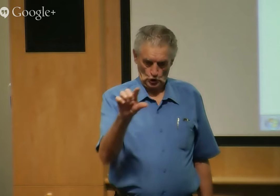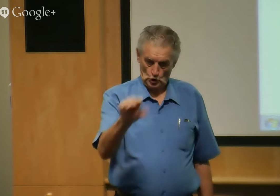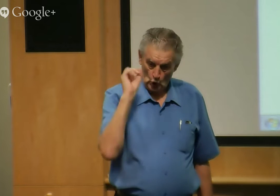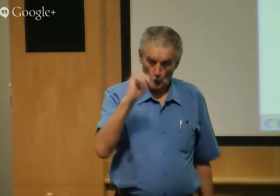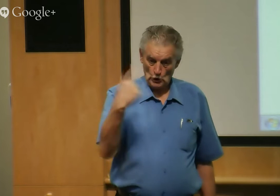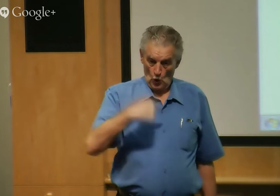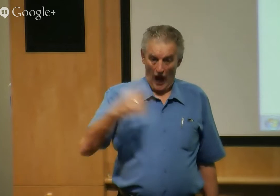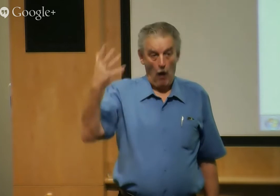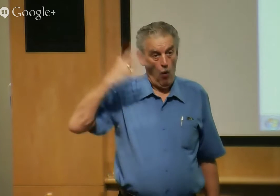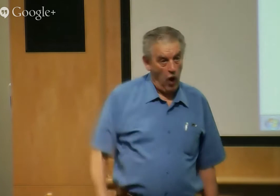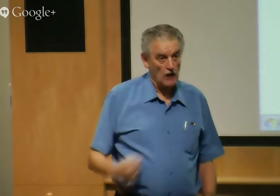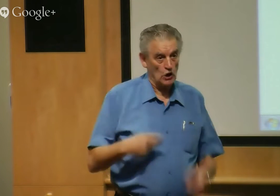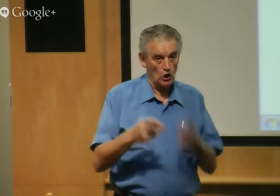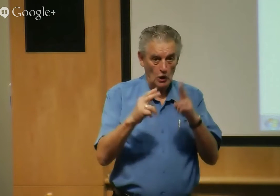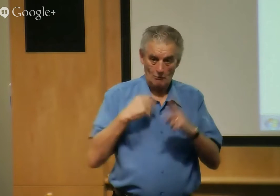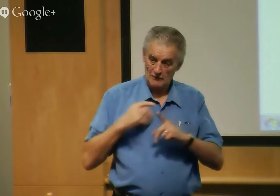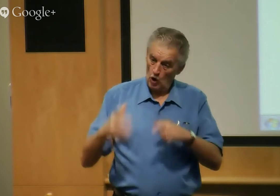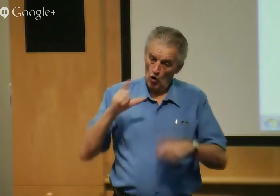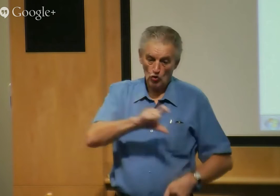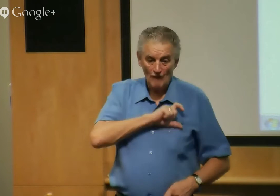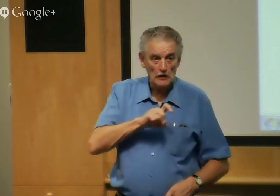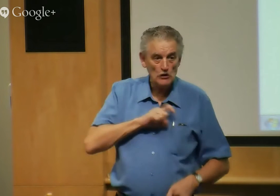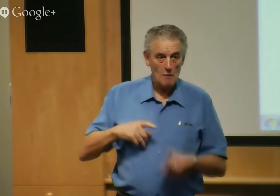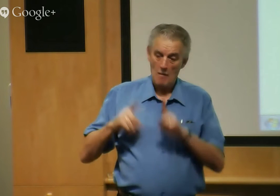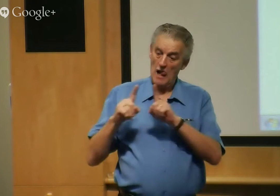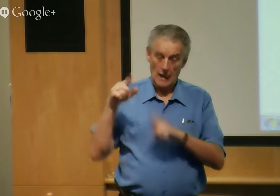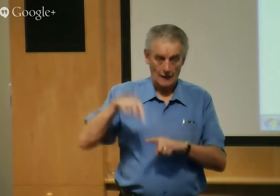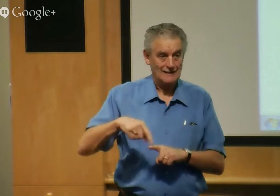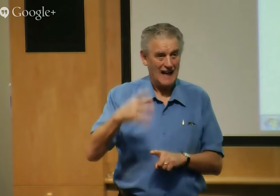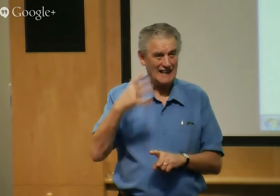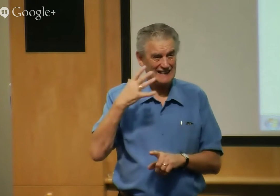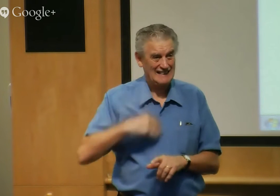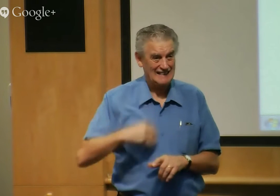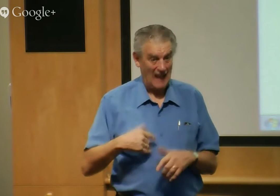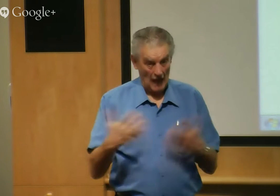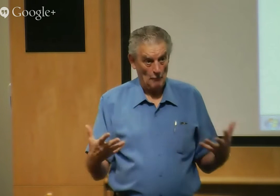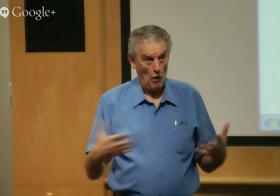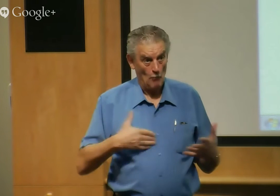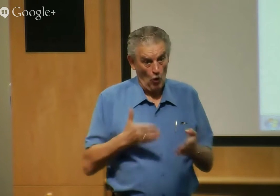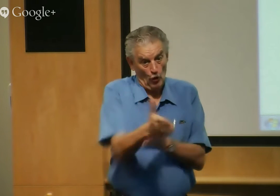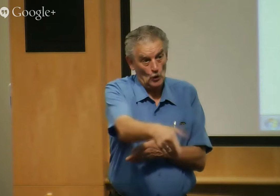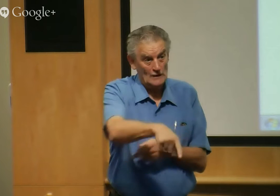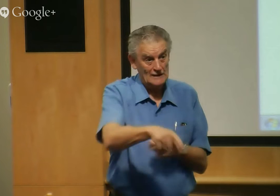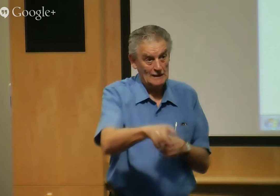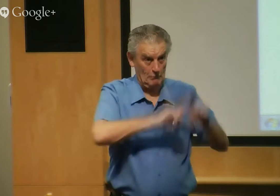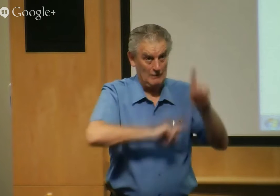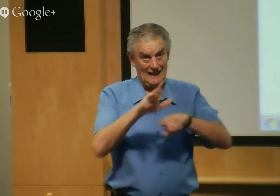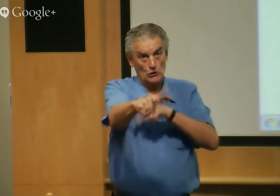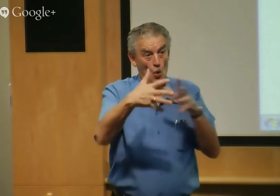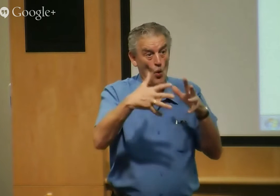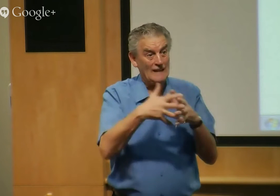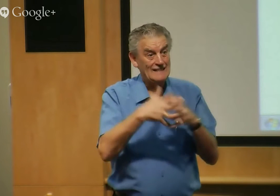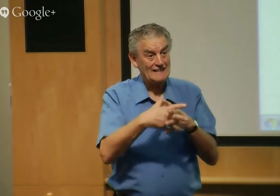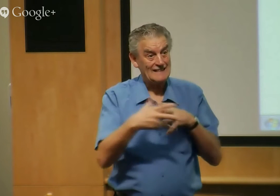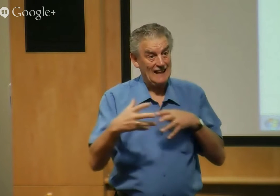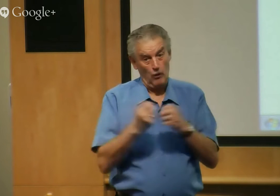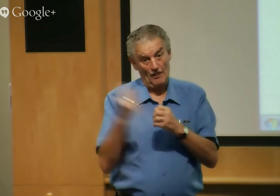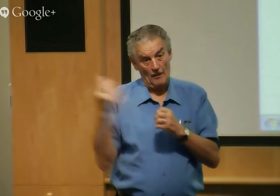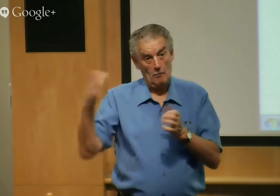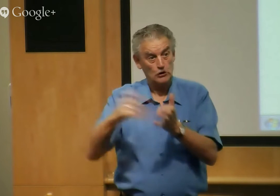human rights? Where is my right to choose? Where is my right to be comfortable with someone in health settings? I've